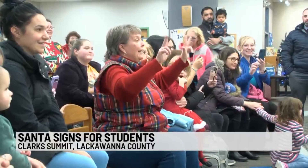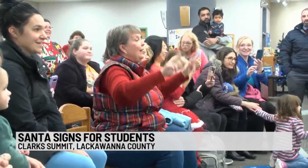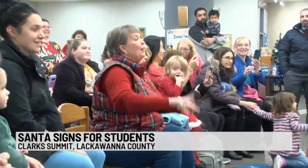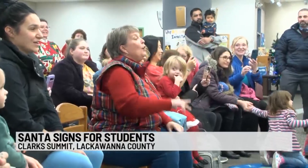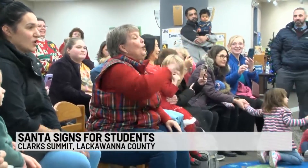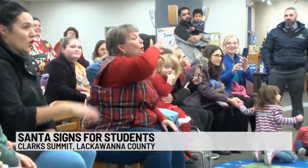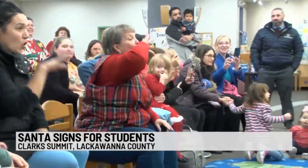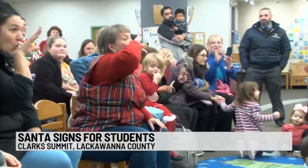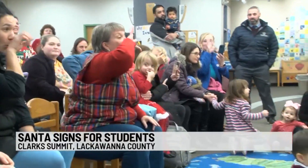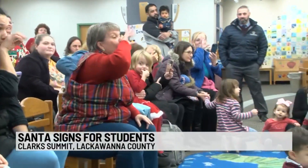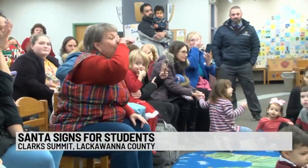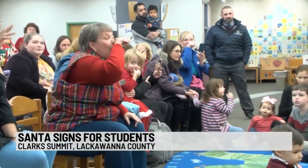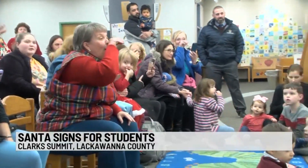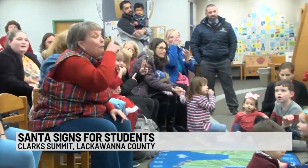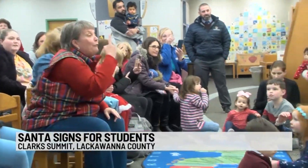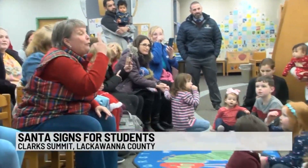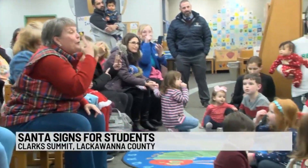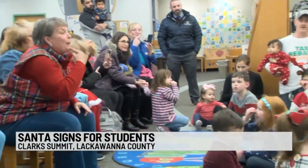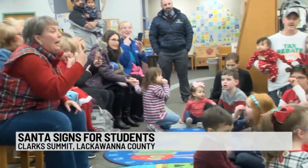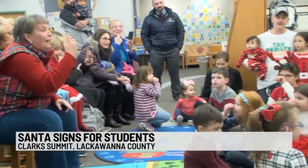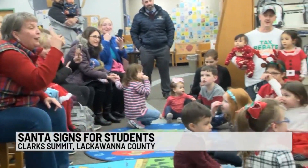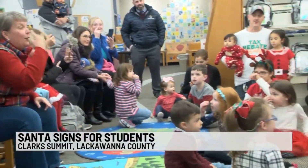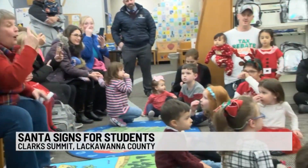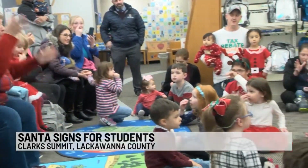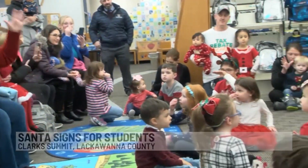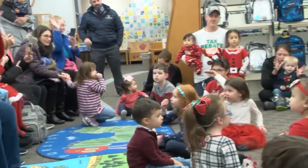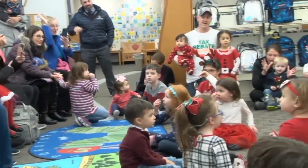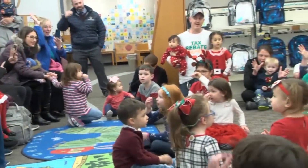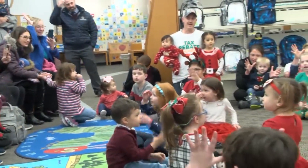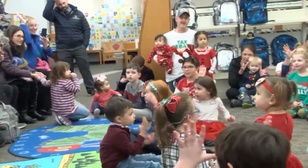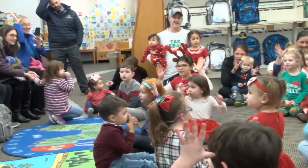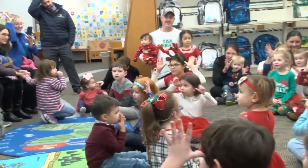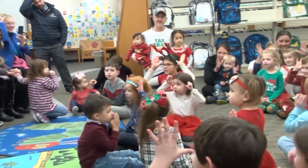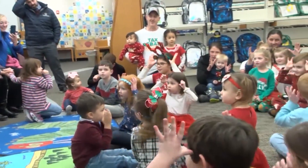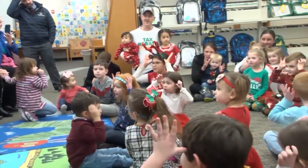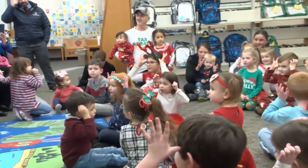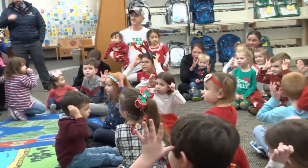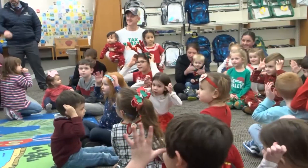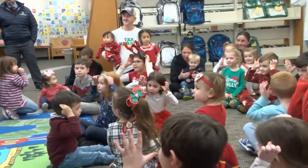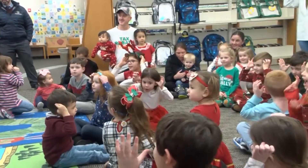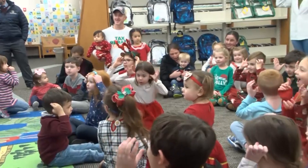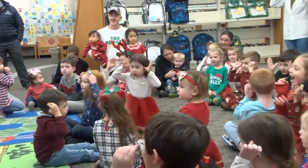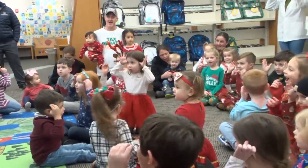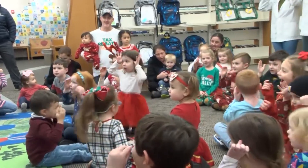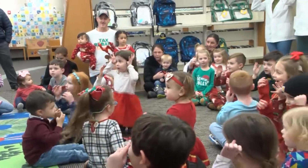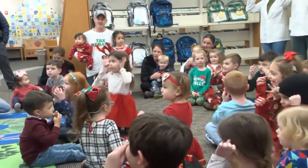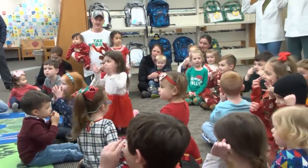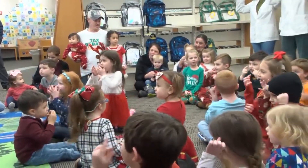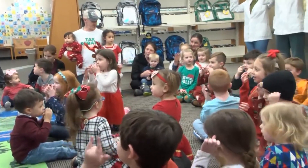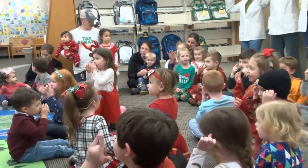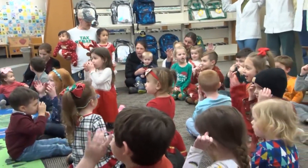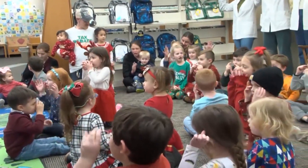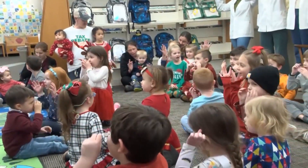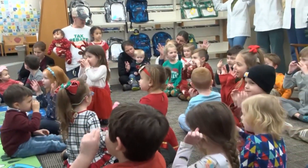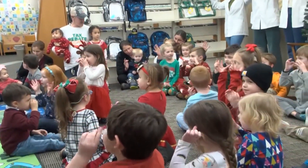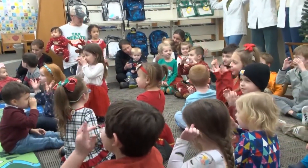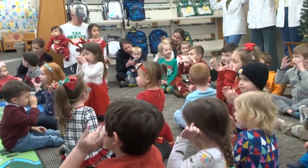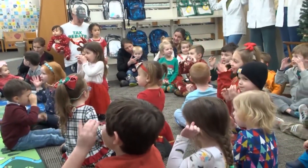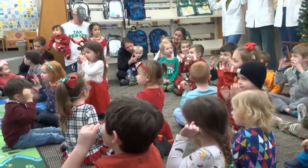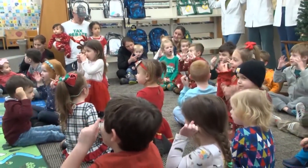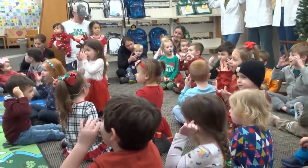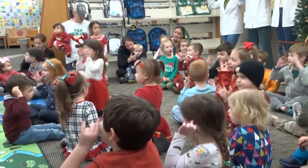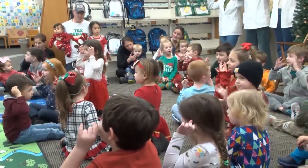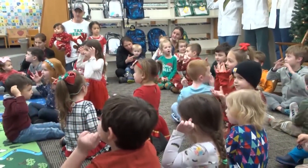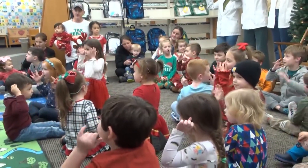3. Don't listen, but rather watch as the Christmas classic Rudolph the Red-Nosed Reindeer is sung through sign.